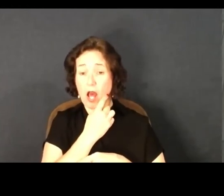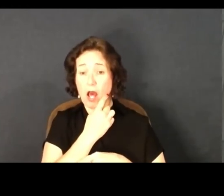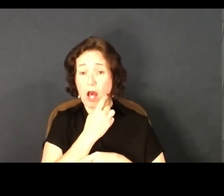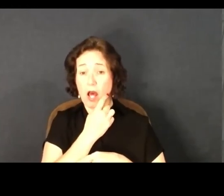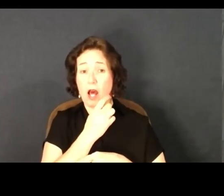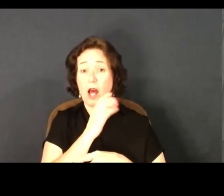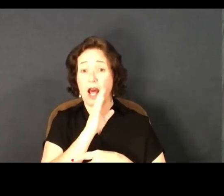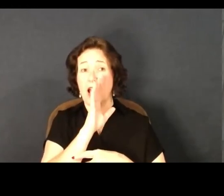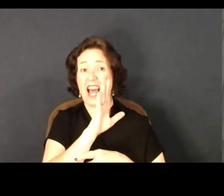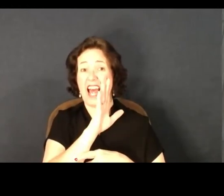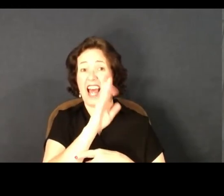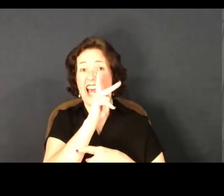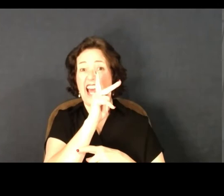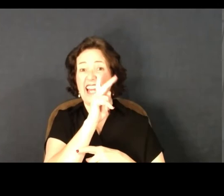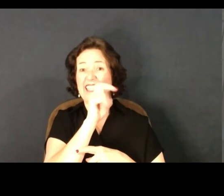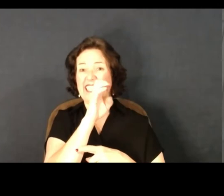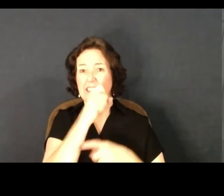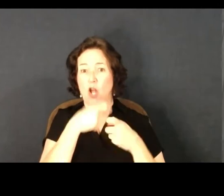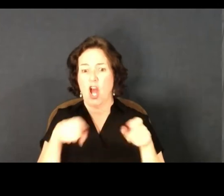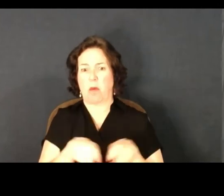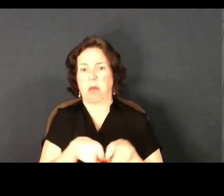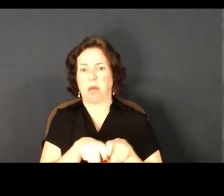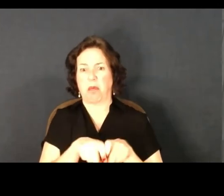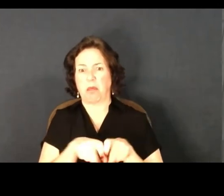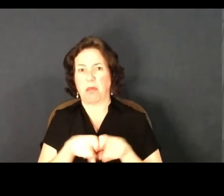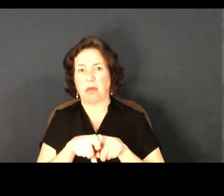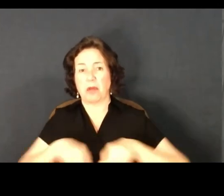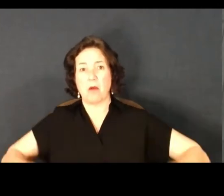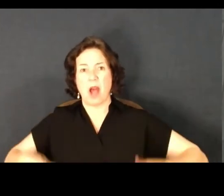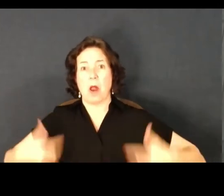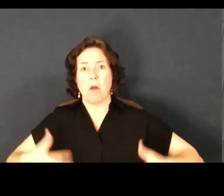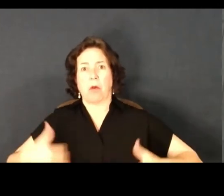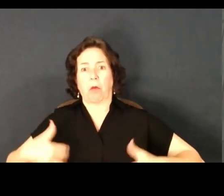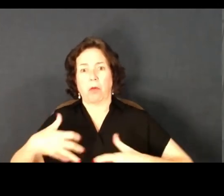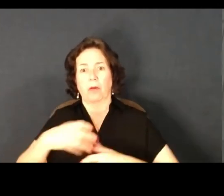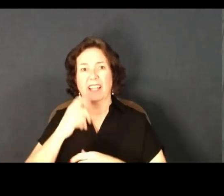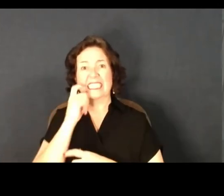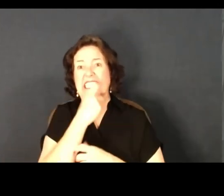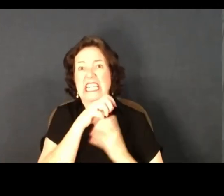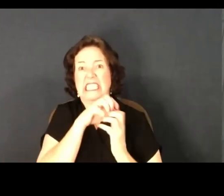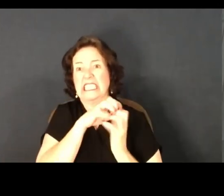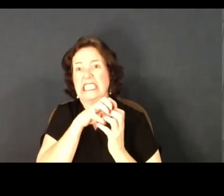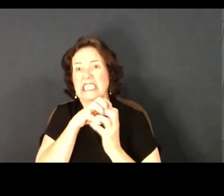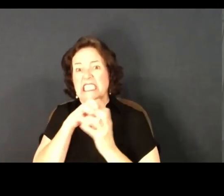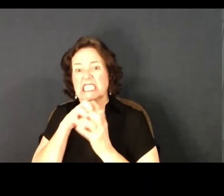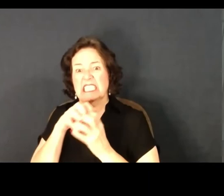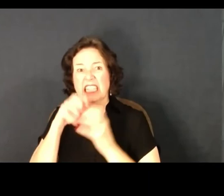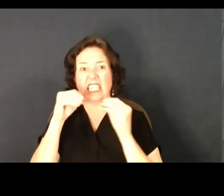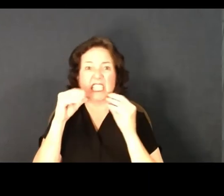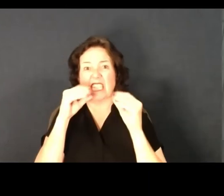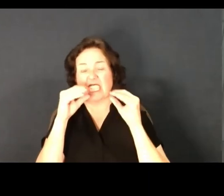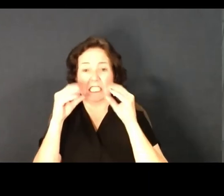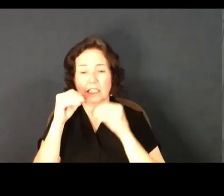his knees started knocking, and his ribs started rattling, and his teeth started chattering